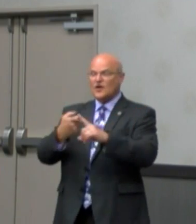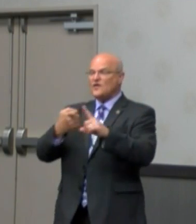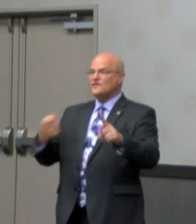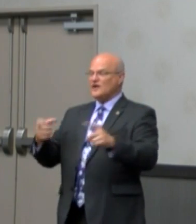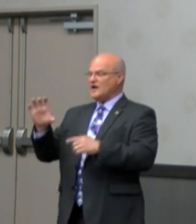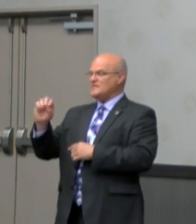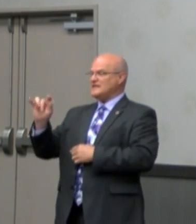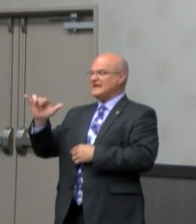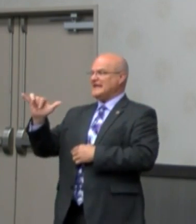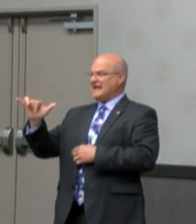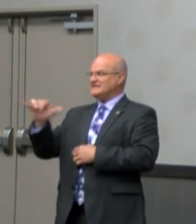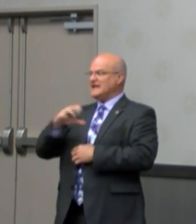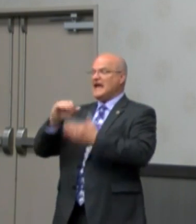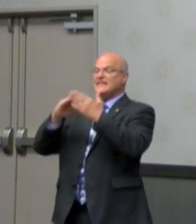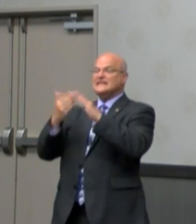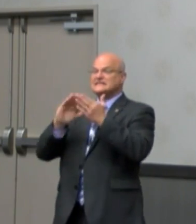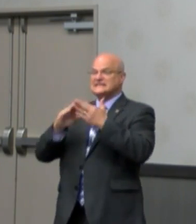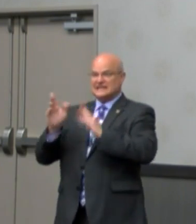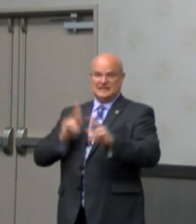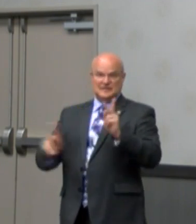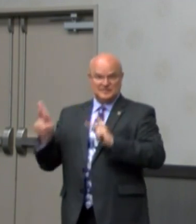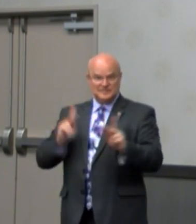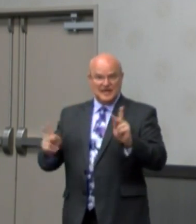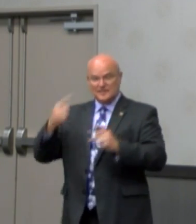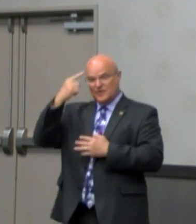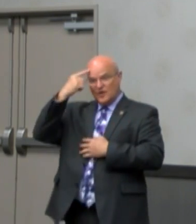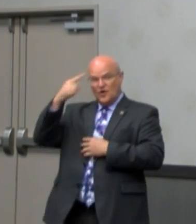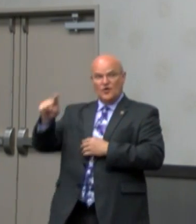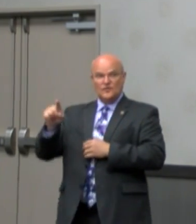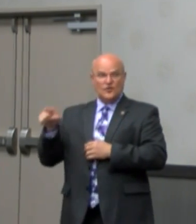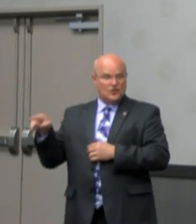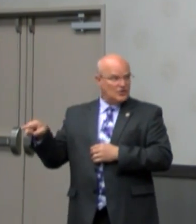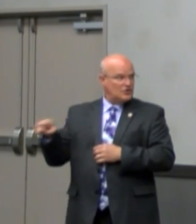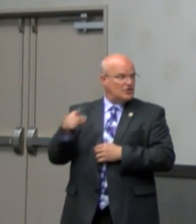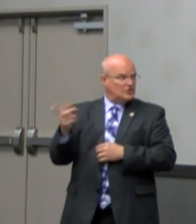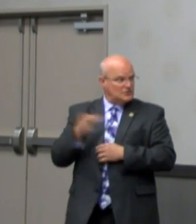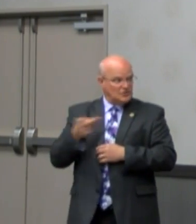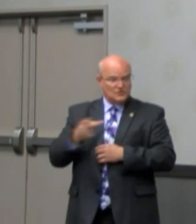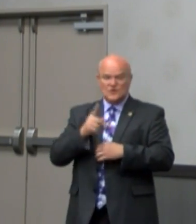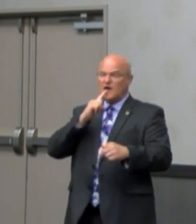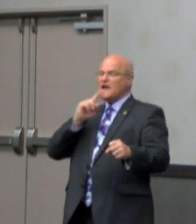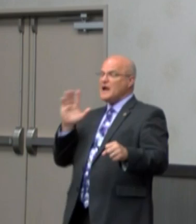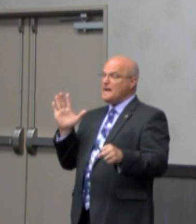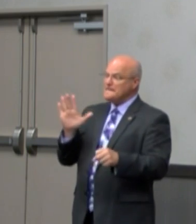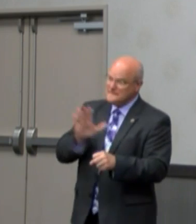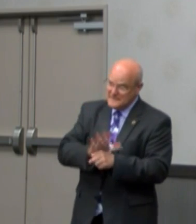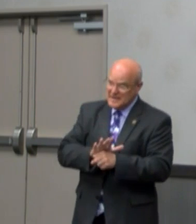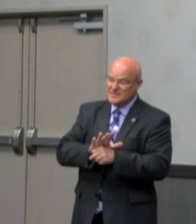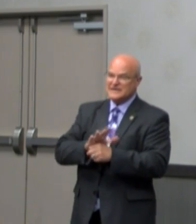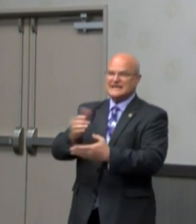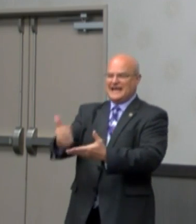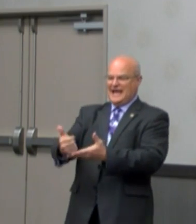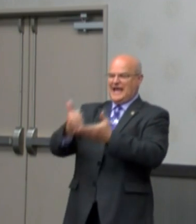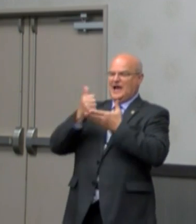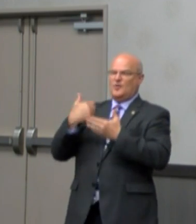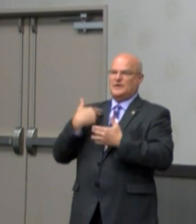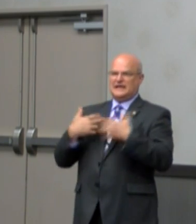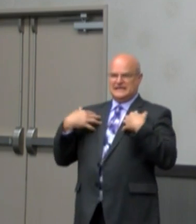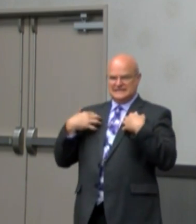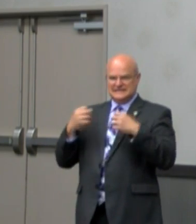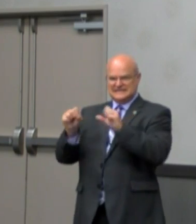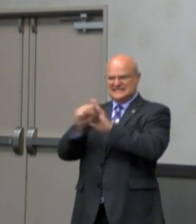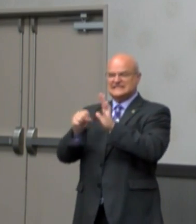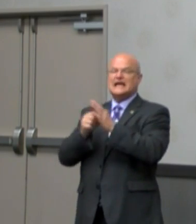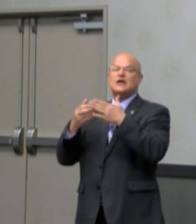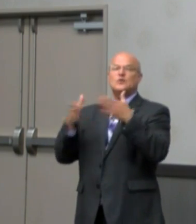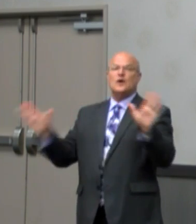behalf of the county and the city residents for you two's commitment to helping us statewide with